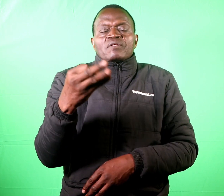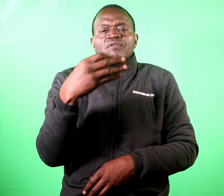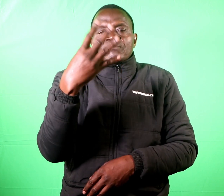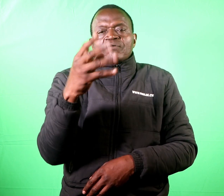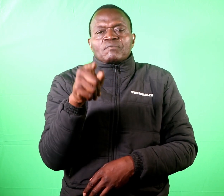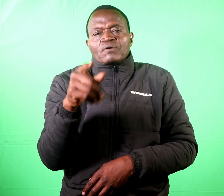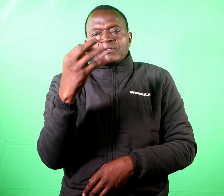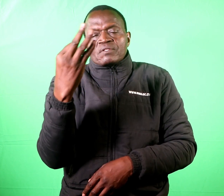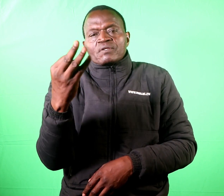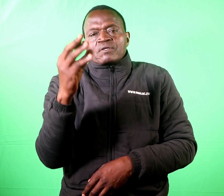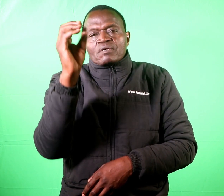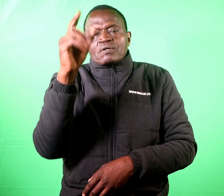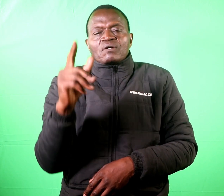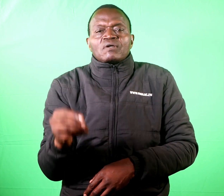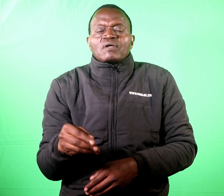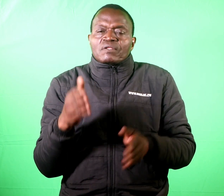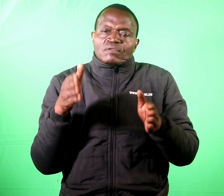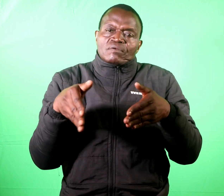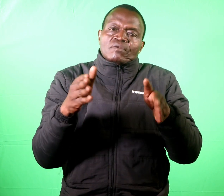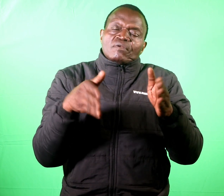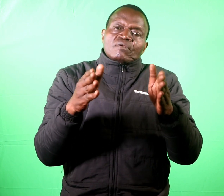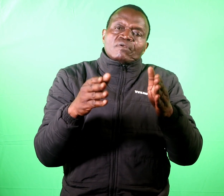34.3%, and road infrastructure development,